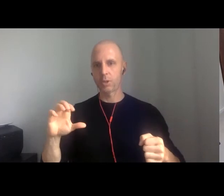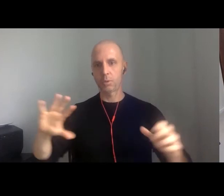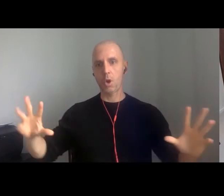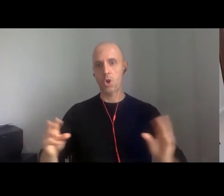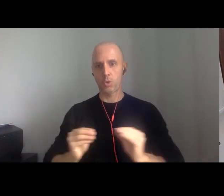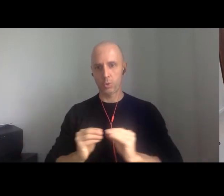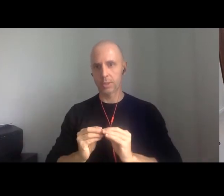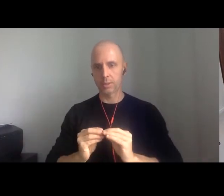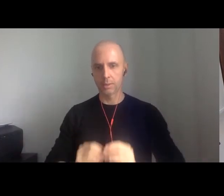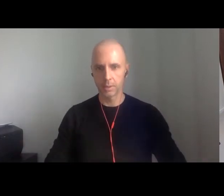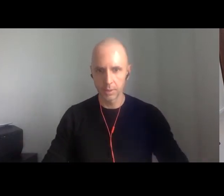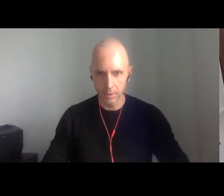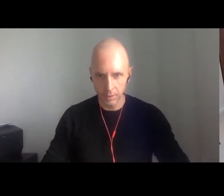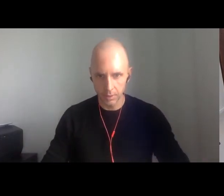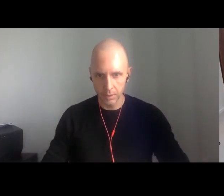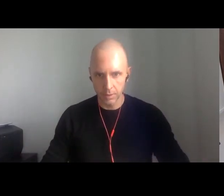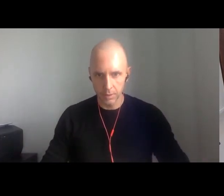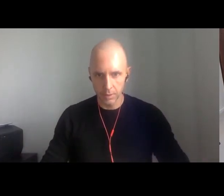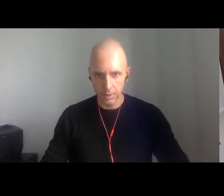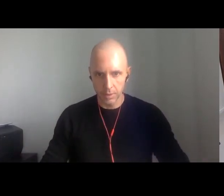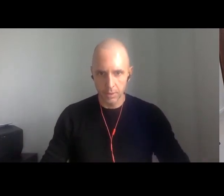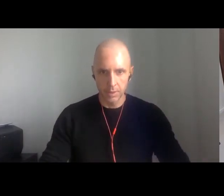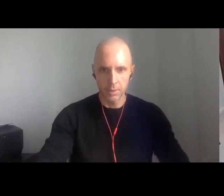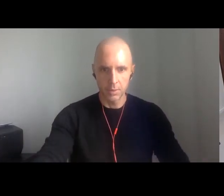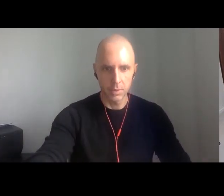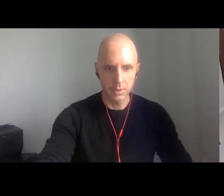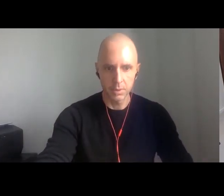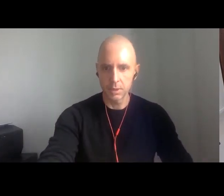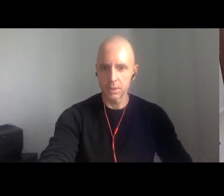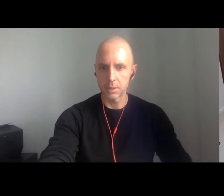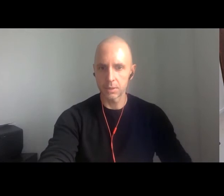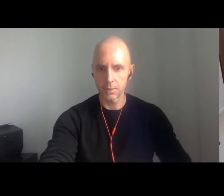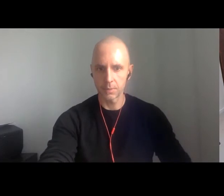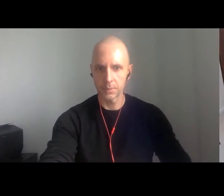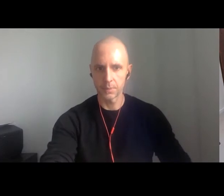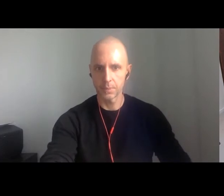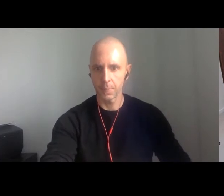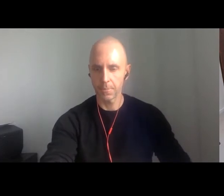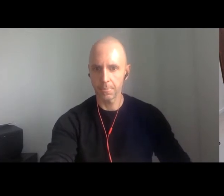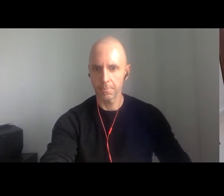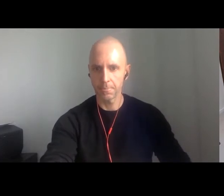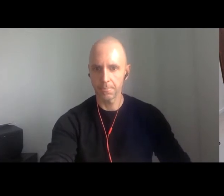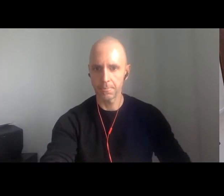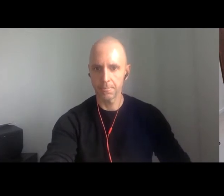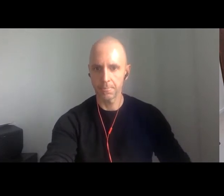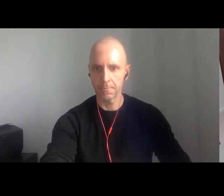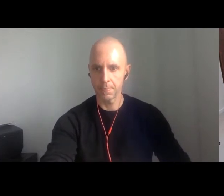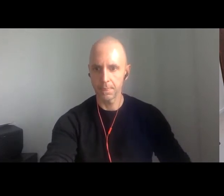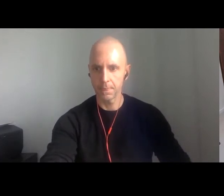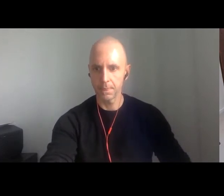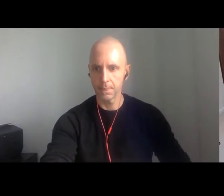So where do we source the animals and where do we get the pigs? So we source the